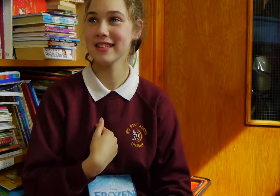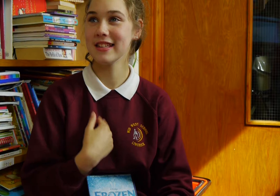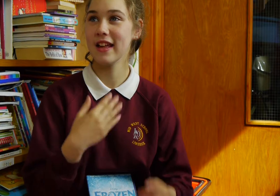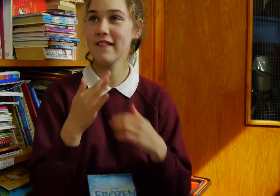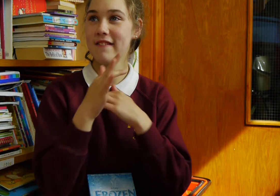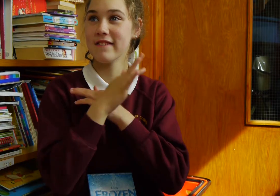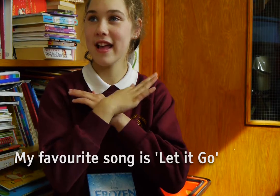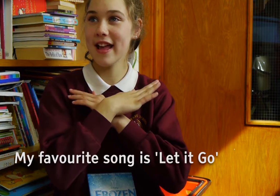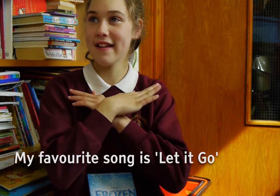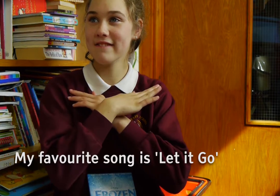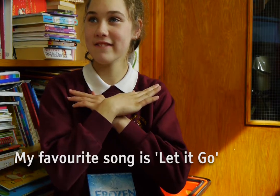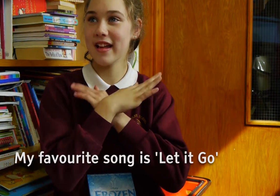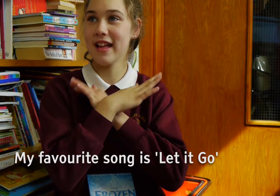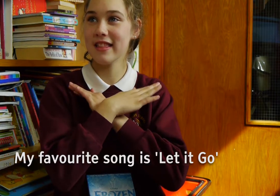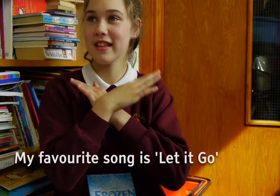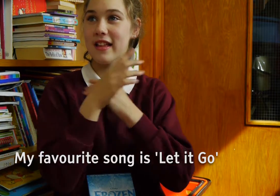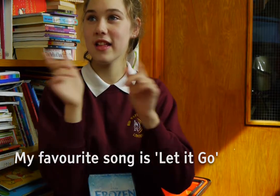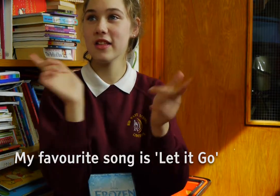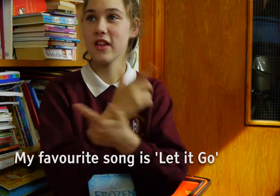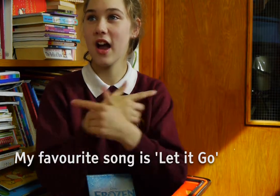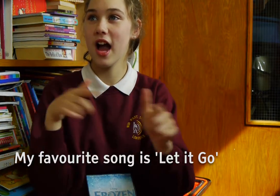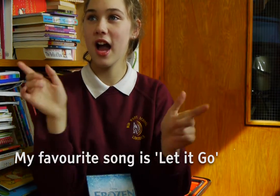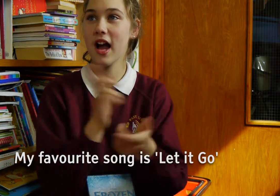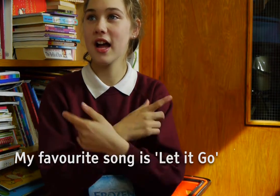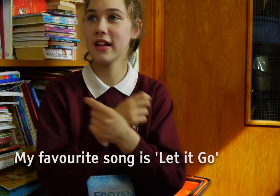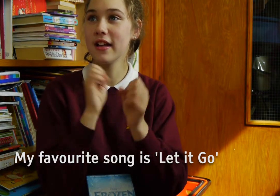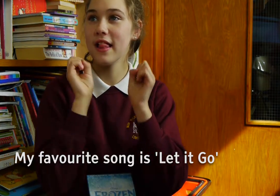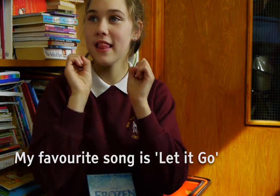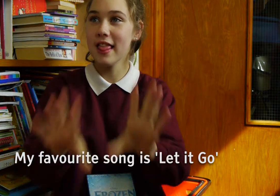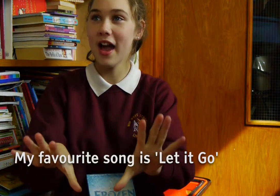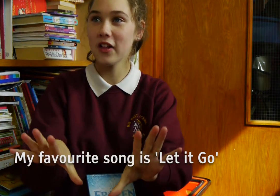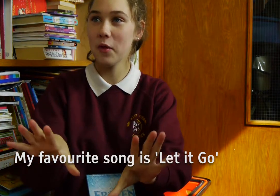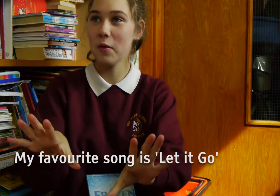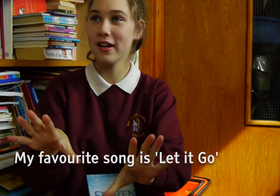My favourite song is Let It Go.